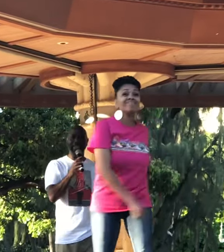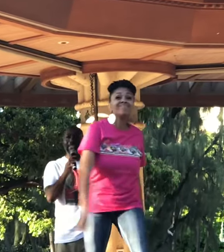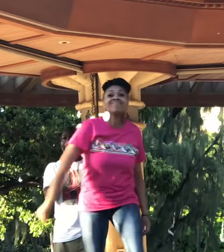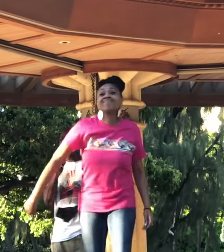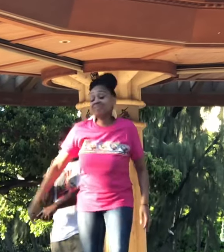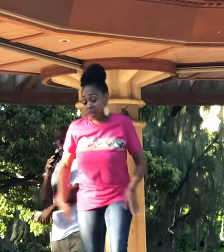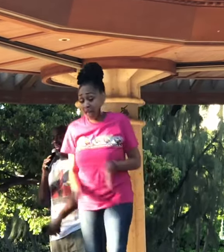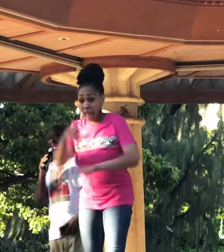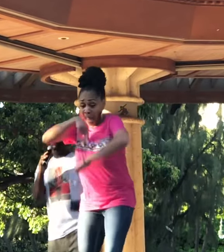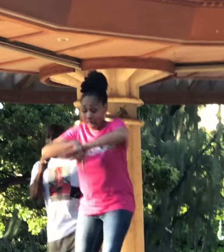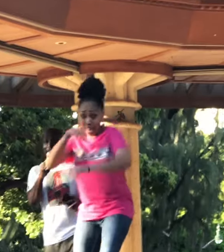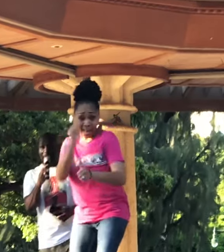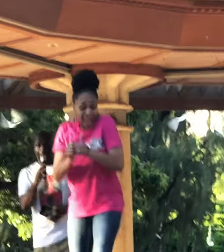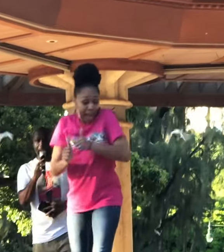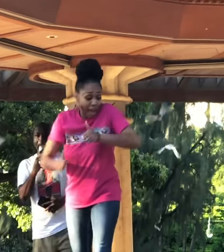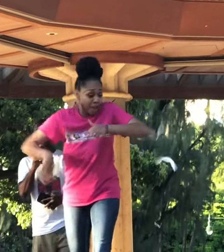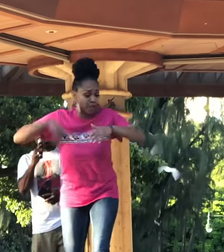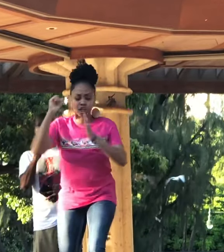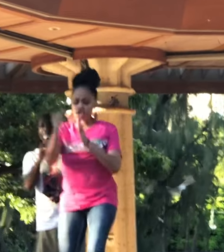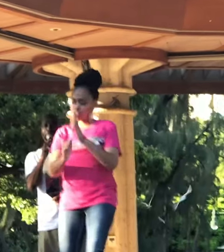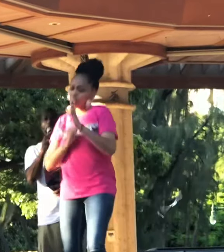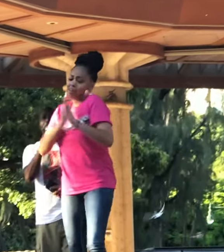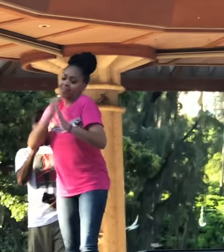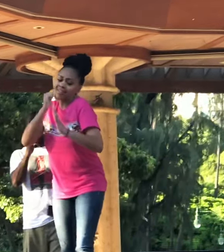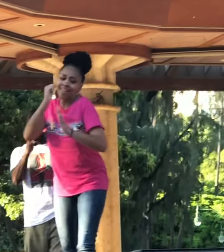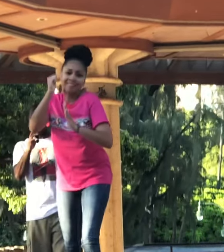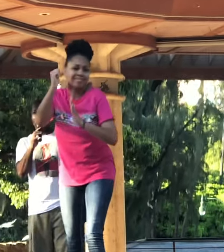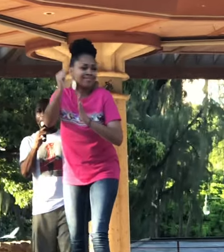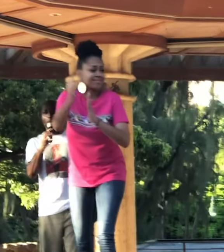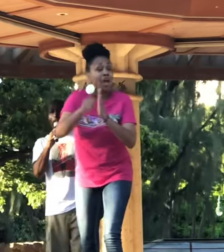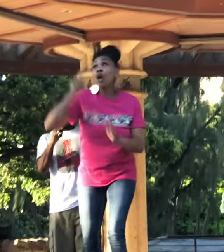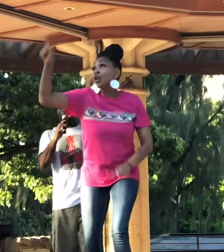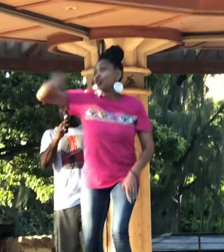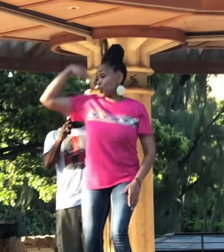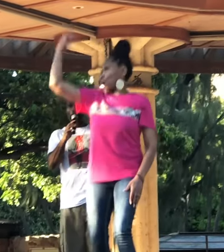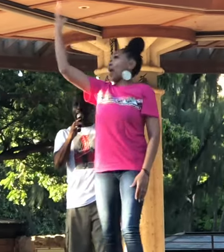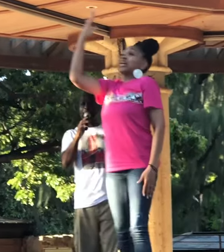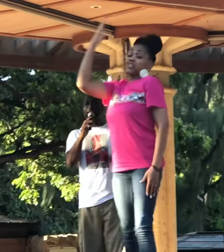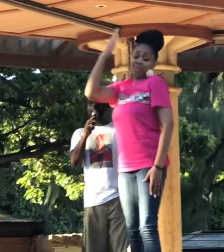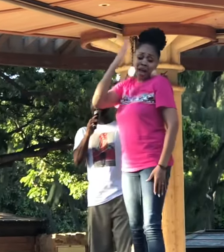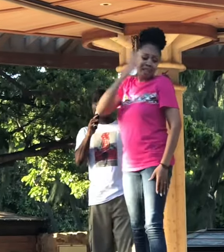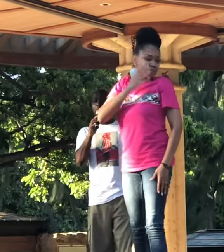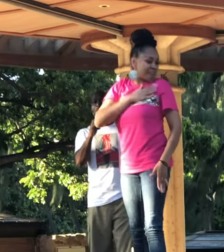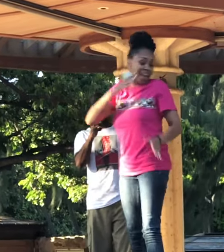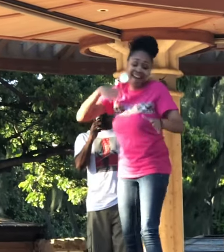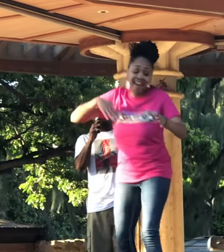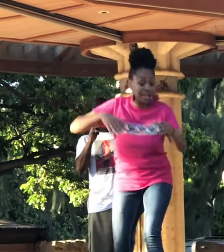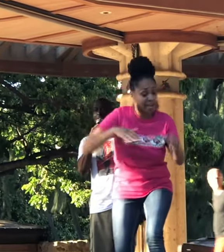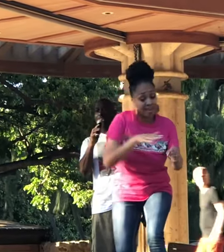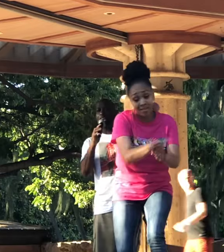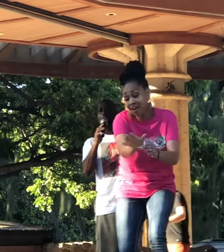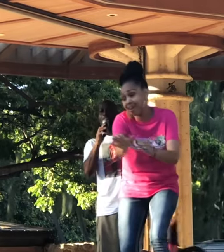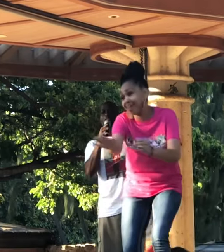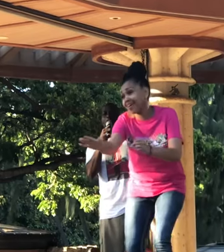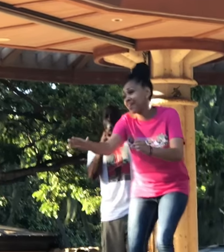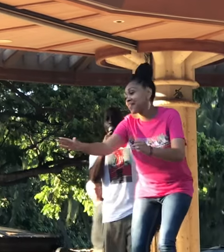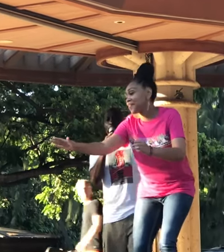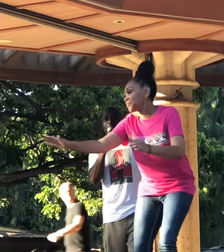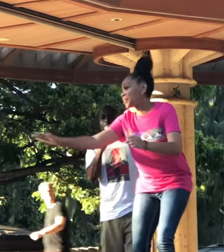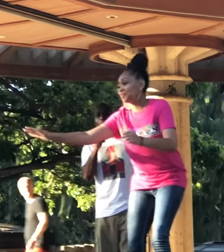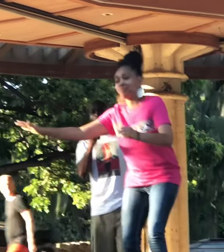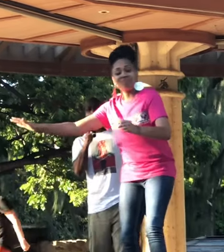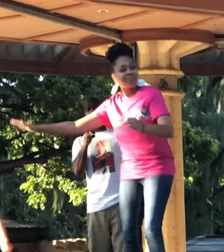before. In every season? In every season. Your grace has been